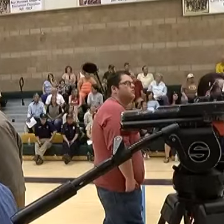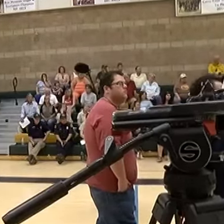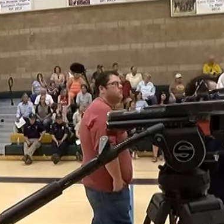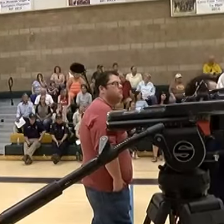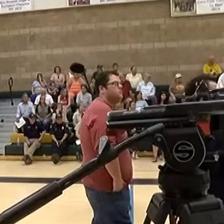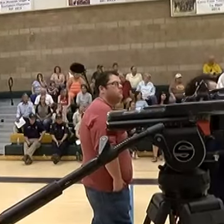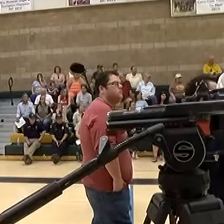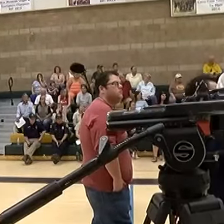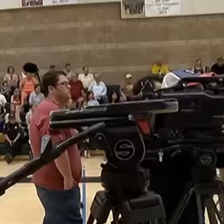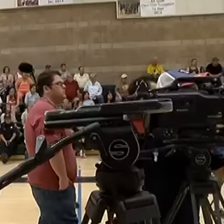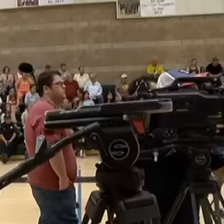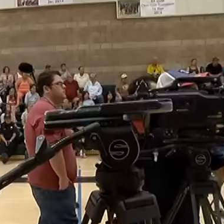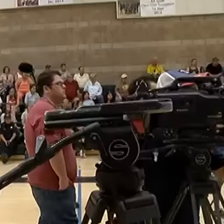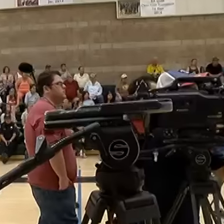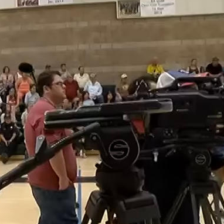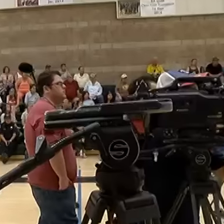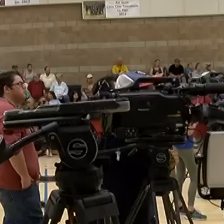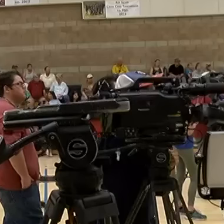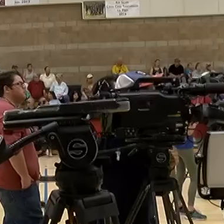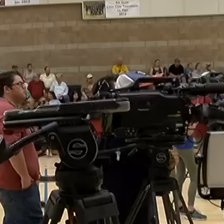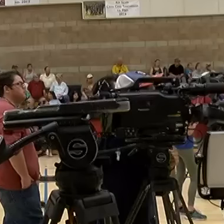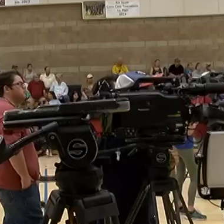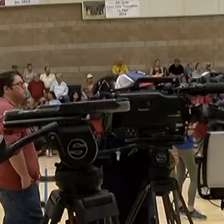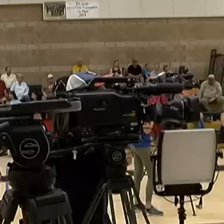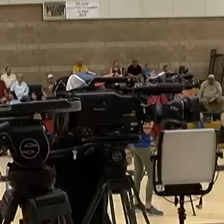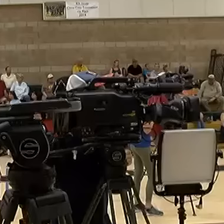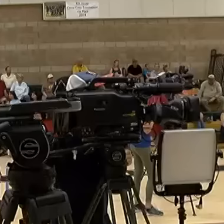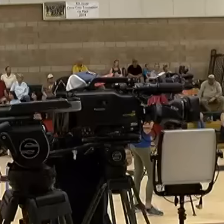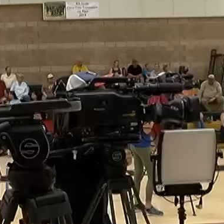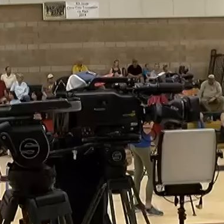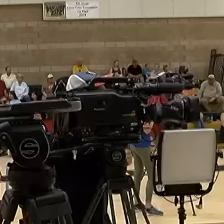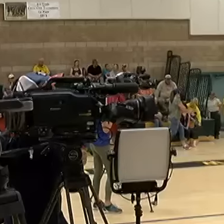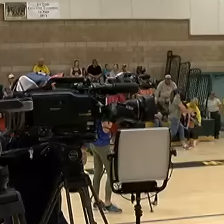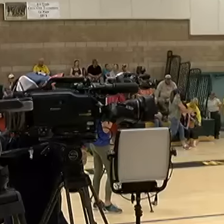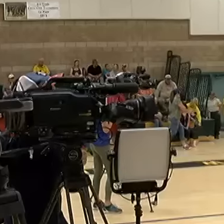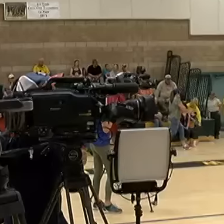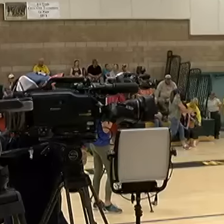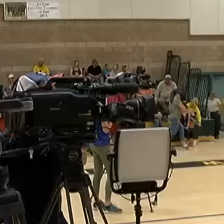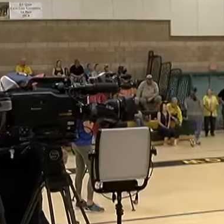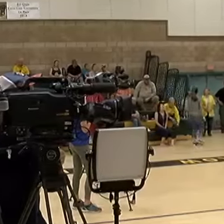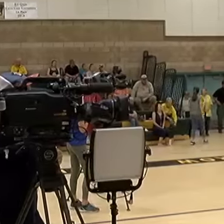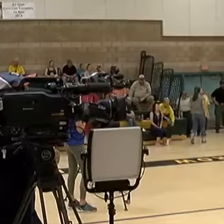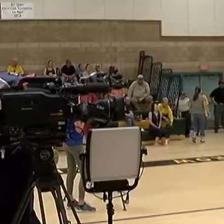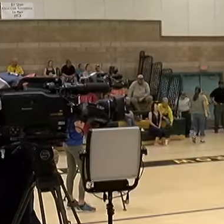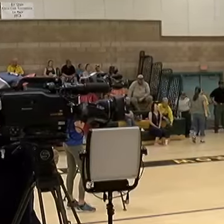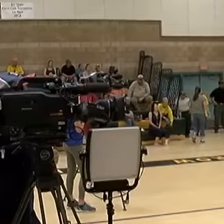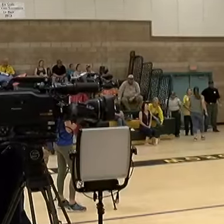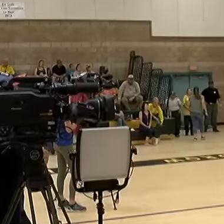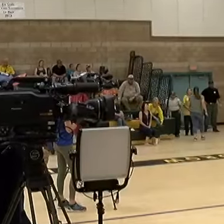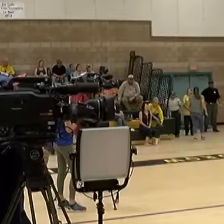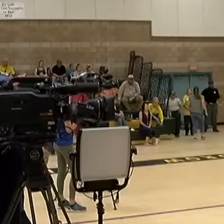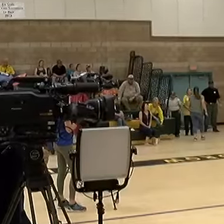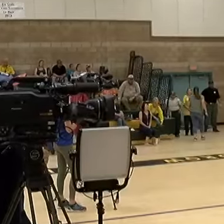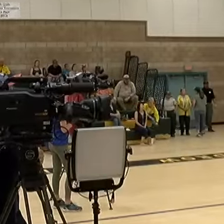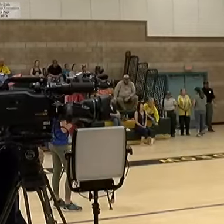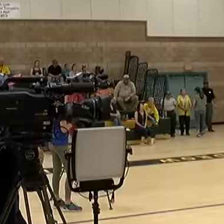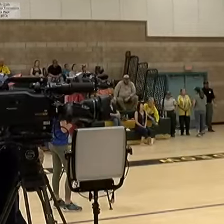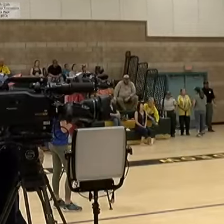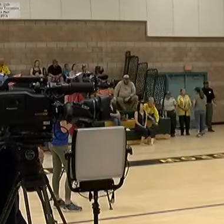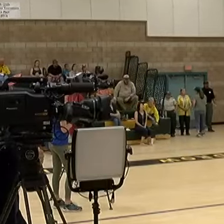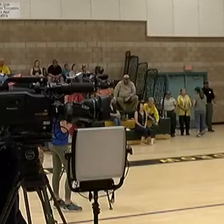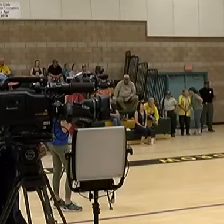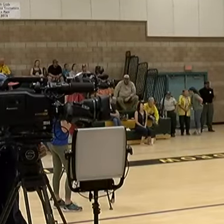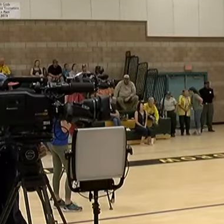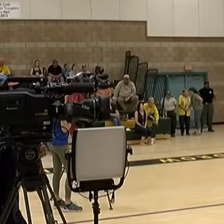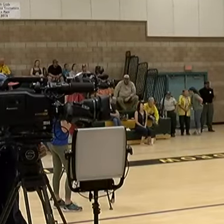talked to us afterwards, but we have to give you some direction. And it is, if you have it on your car, we'd want you to wash it off.